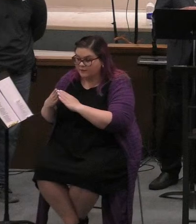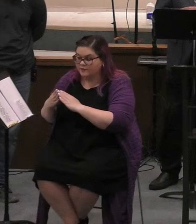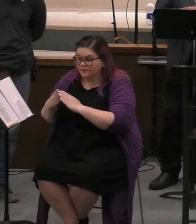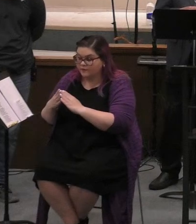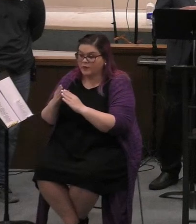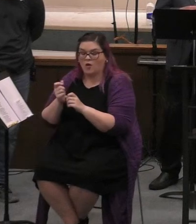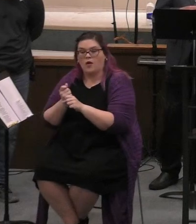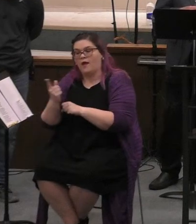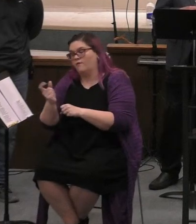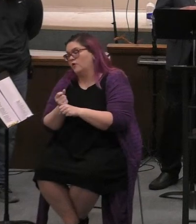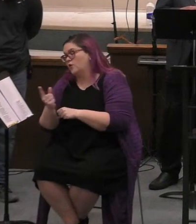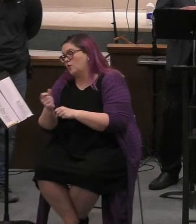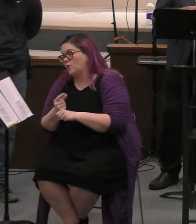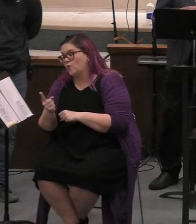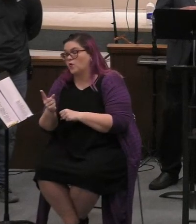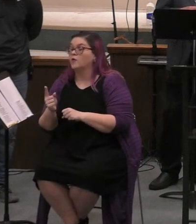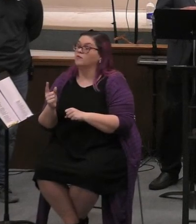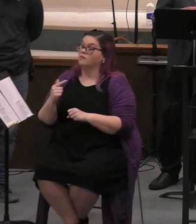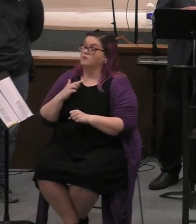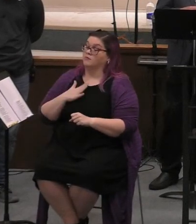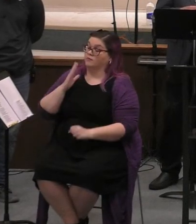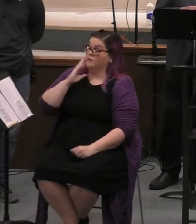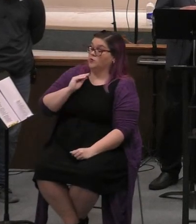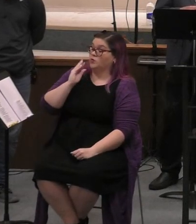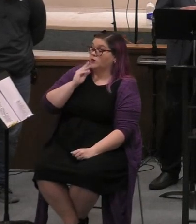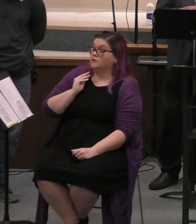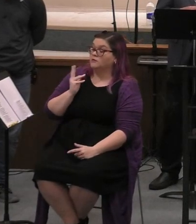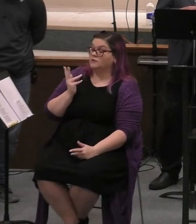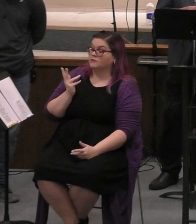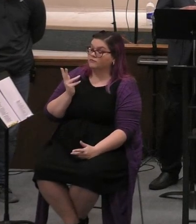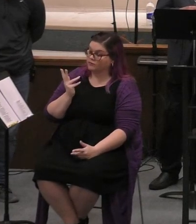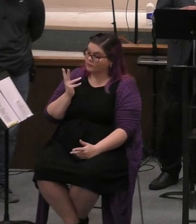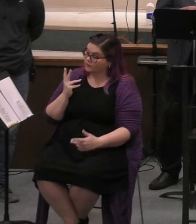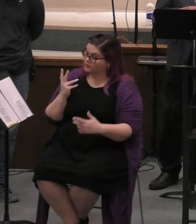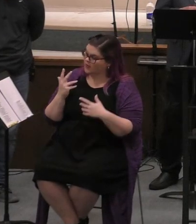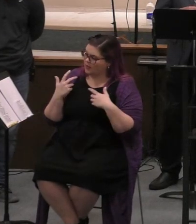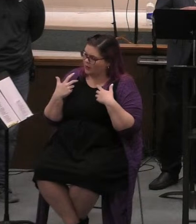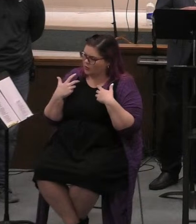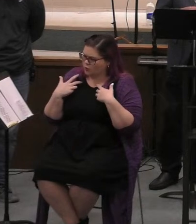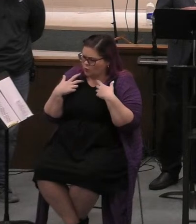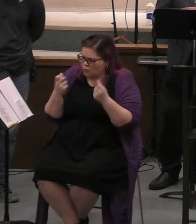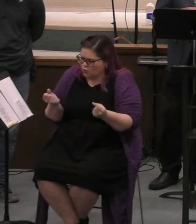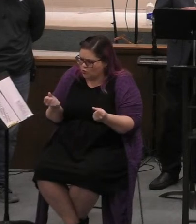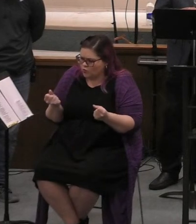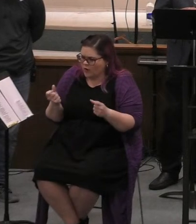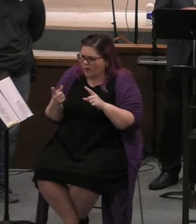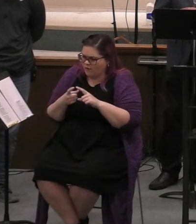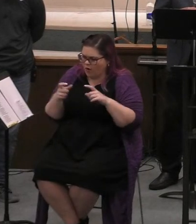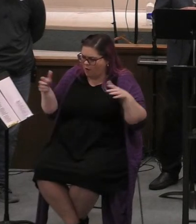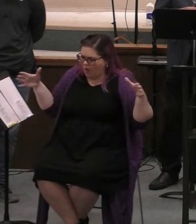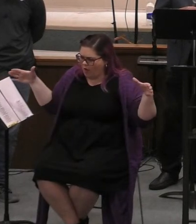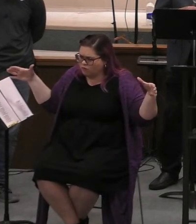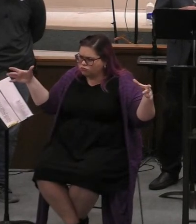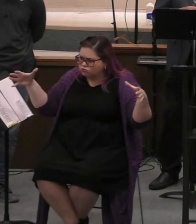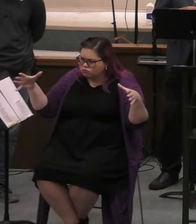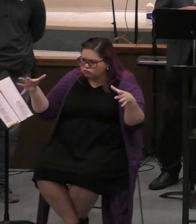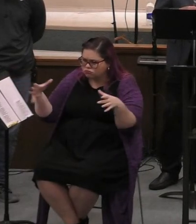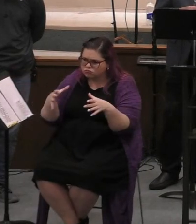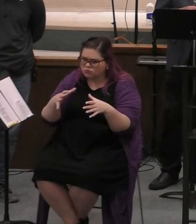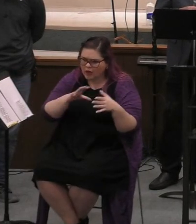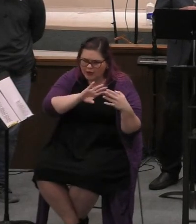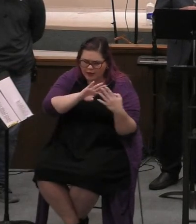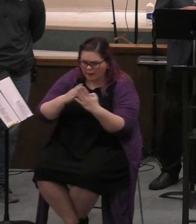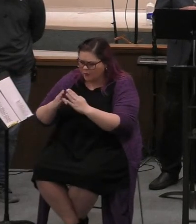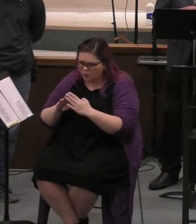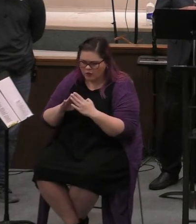every year, that's probably the biggest takeaway for me is just kind of the strength of camaraderie, knowing that people around the world